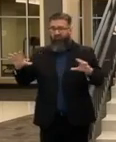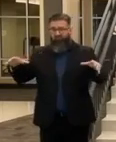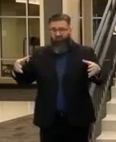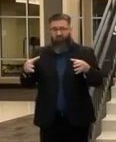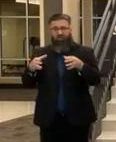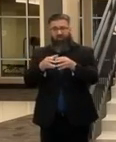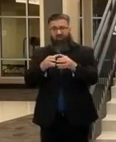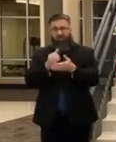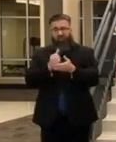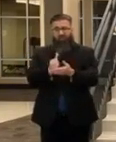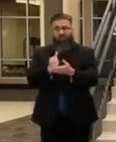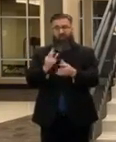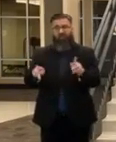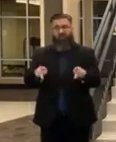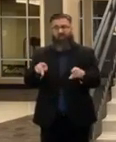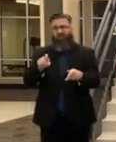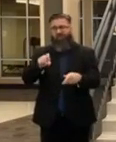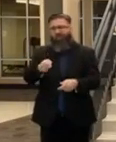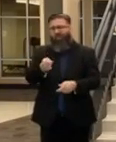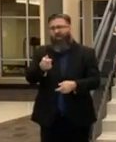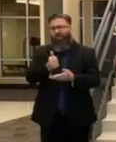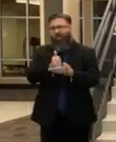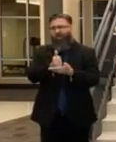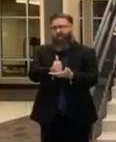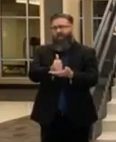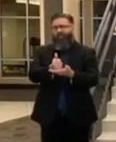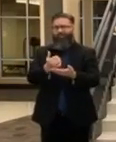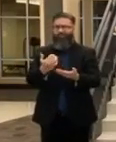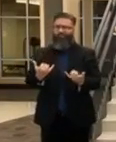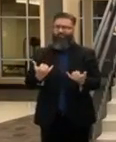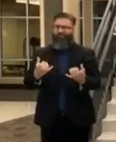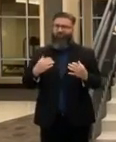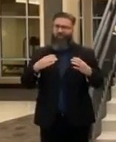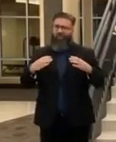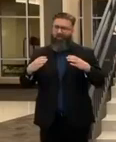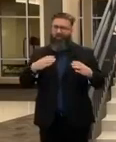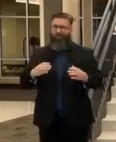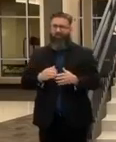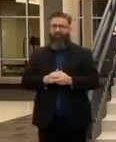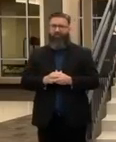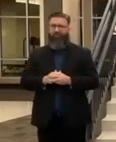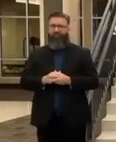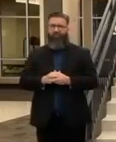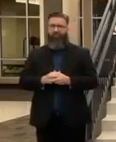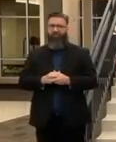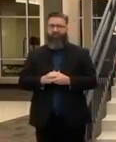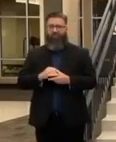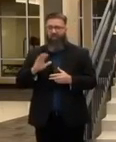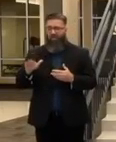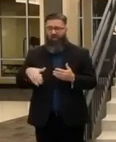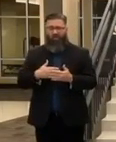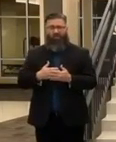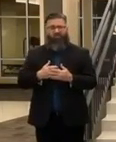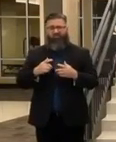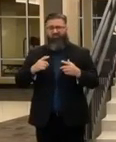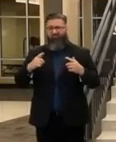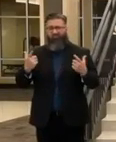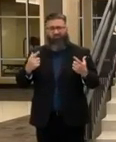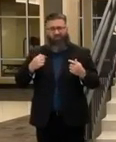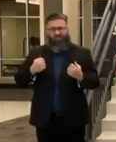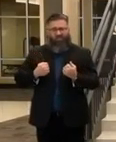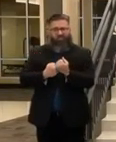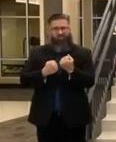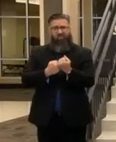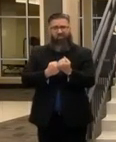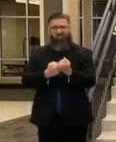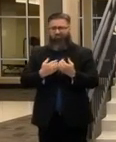help this holiday season. The outpouring of support and willingness to help others